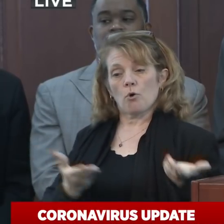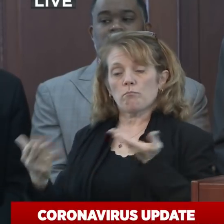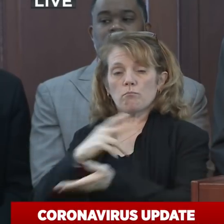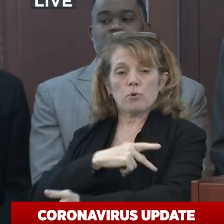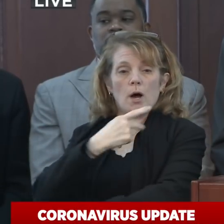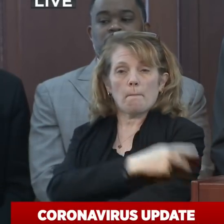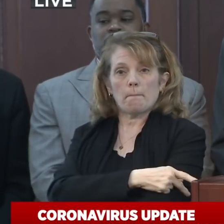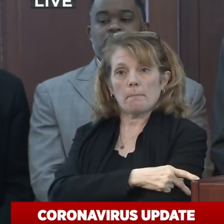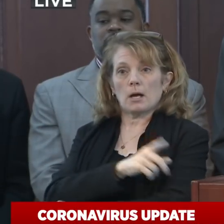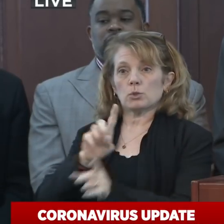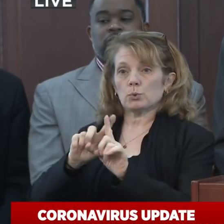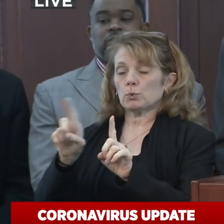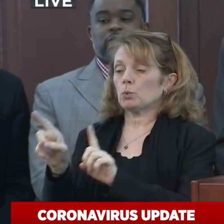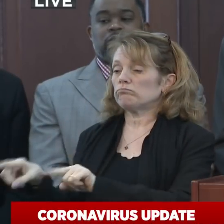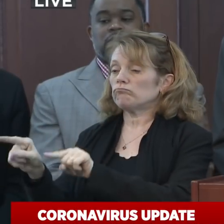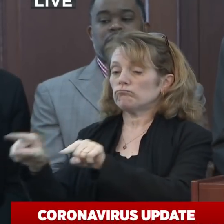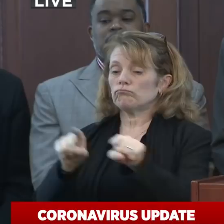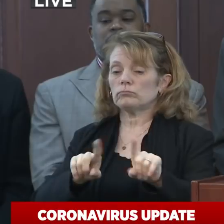that.